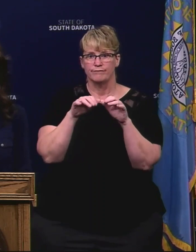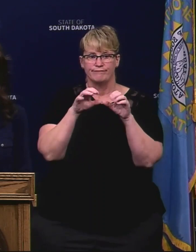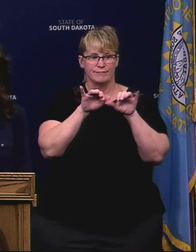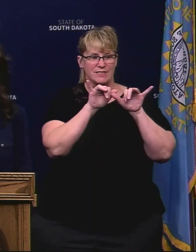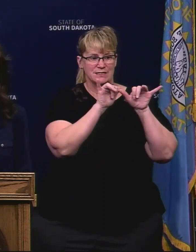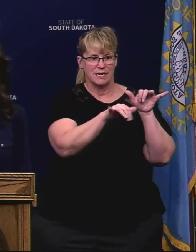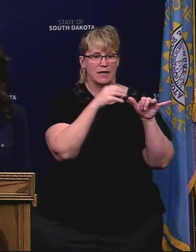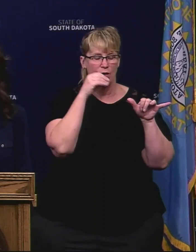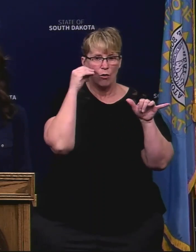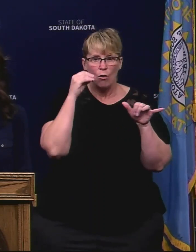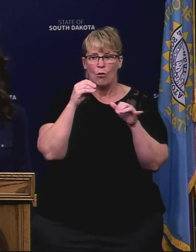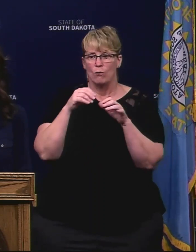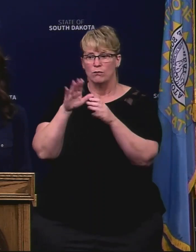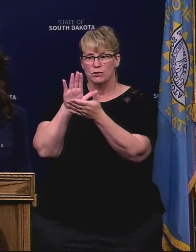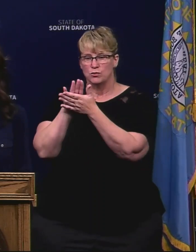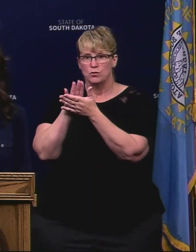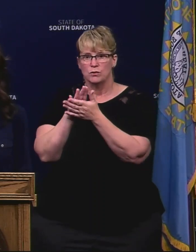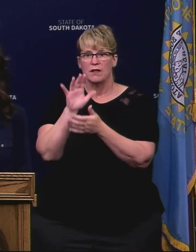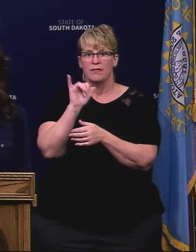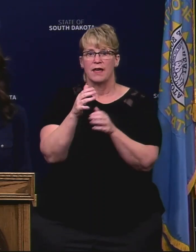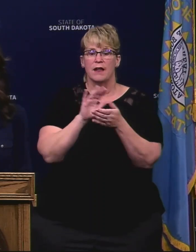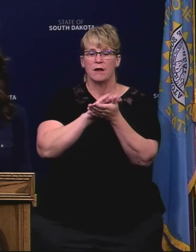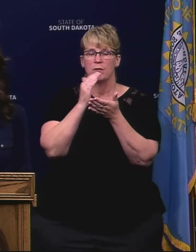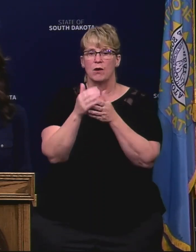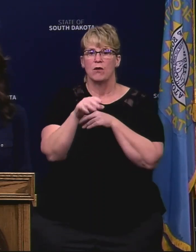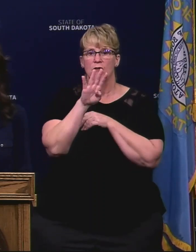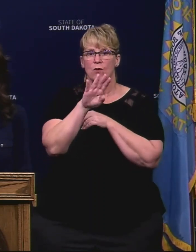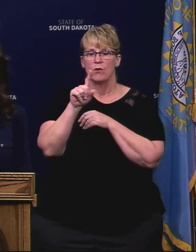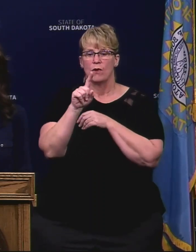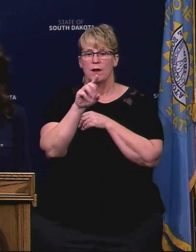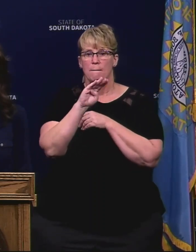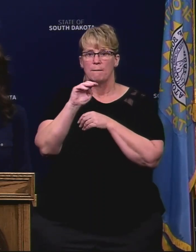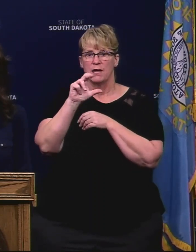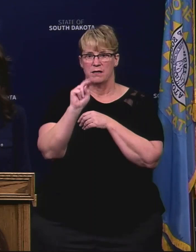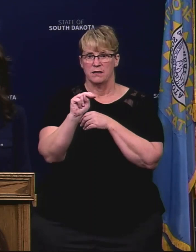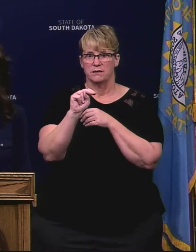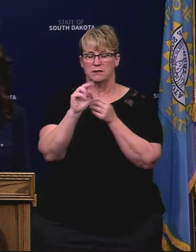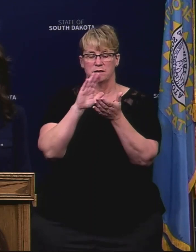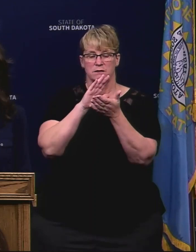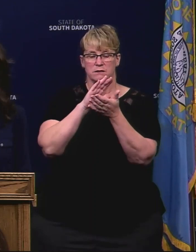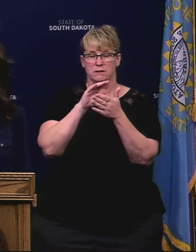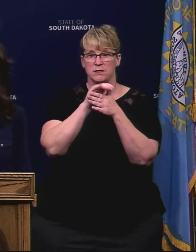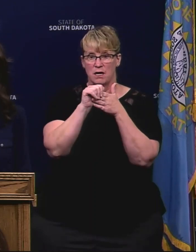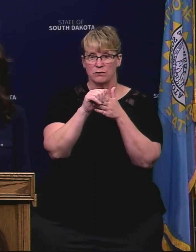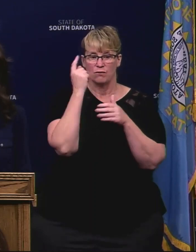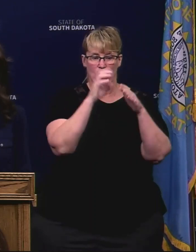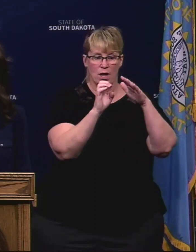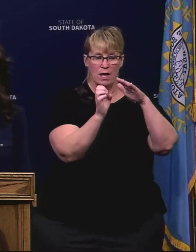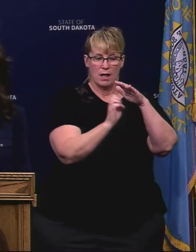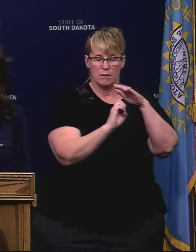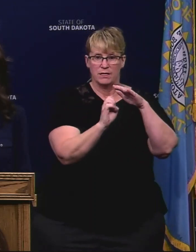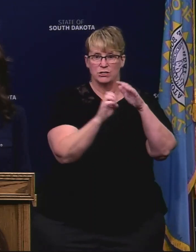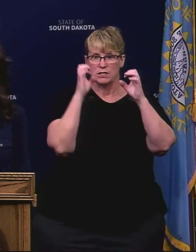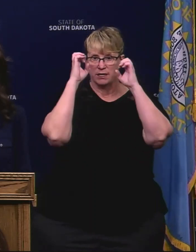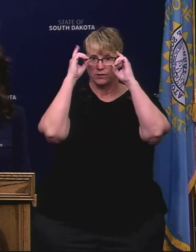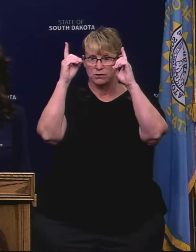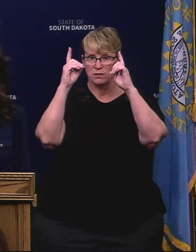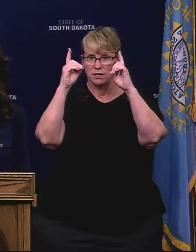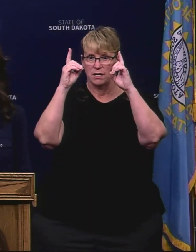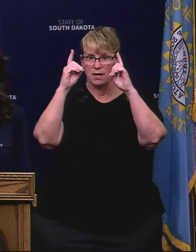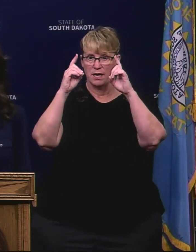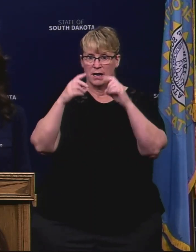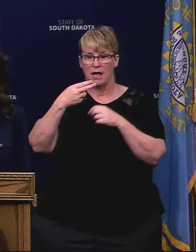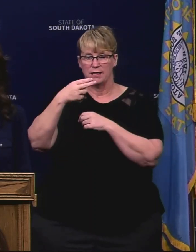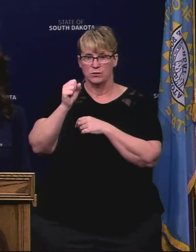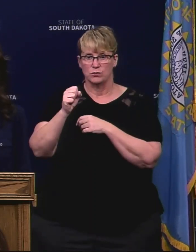other things. Again, that amount was $41 million that went to education and elementary and education secondary